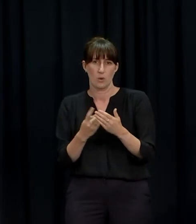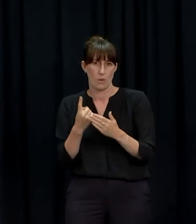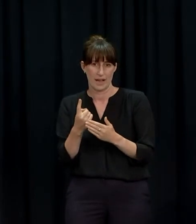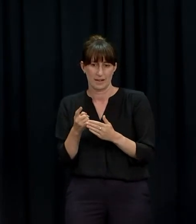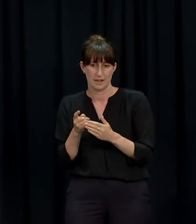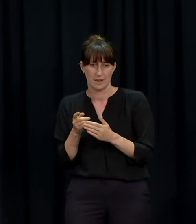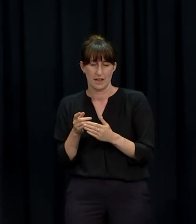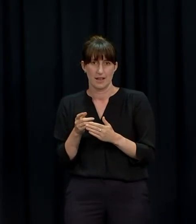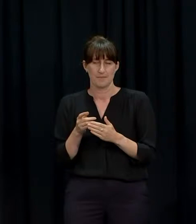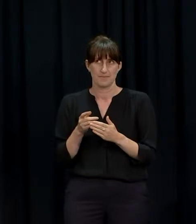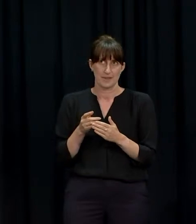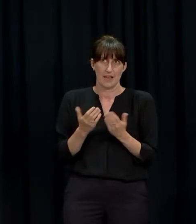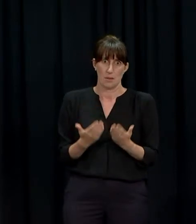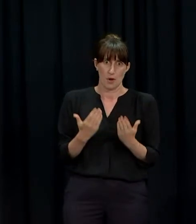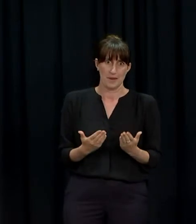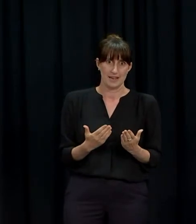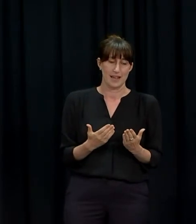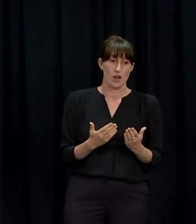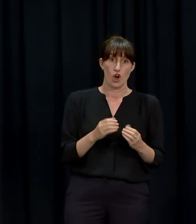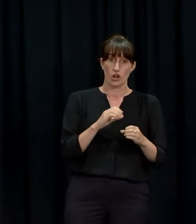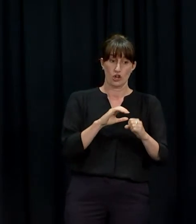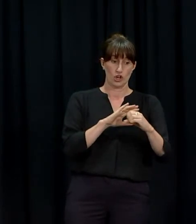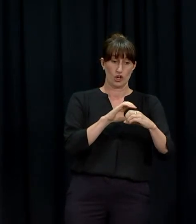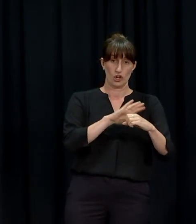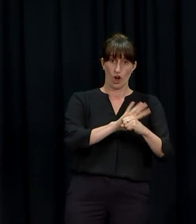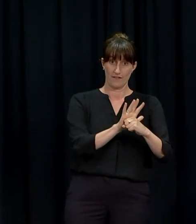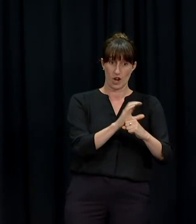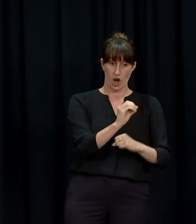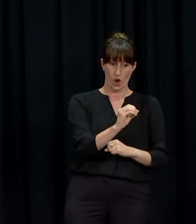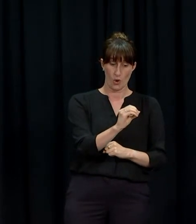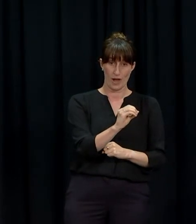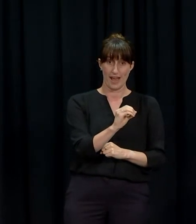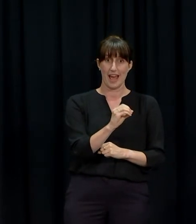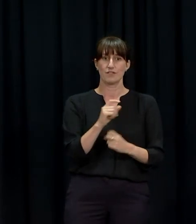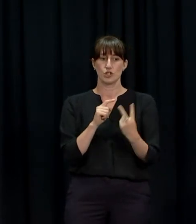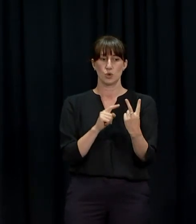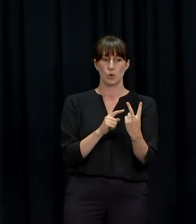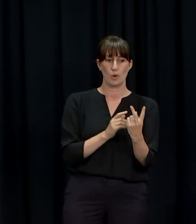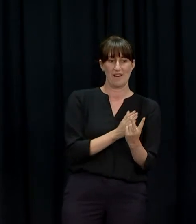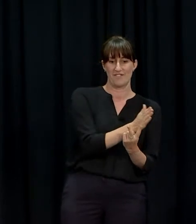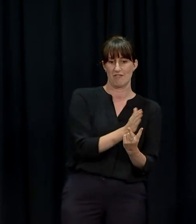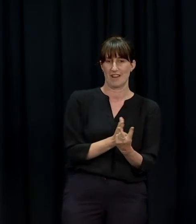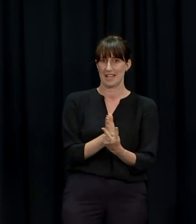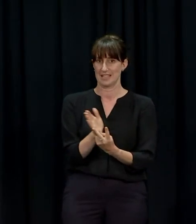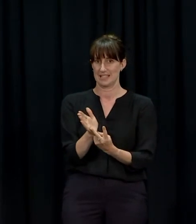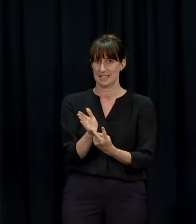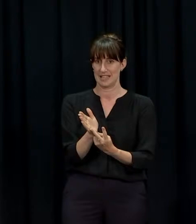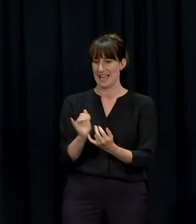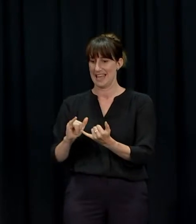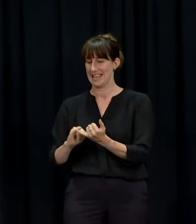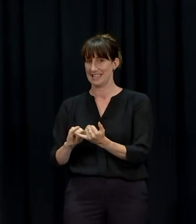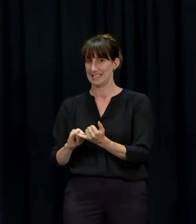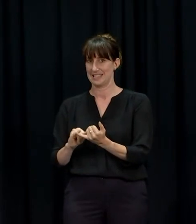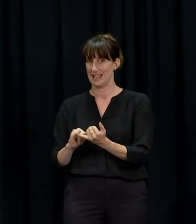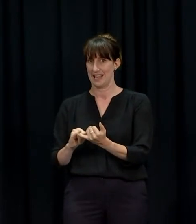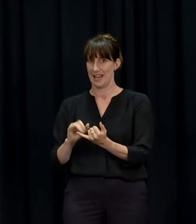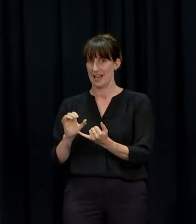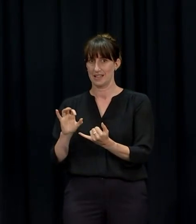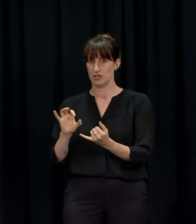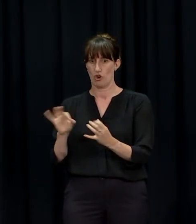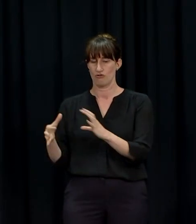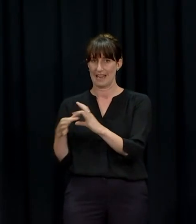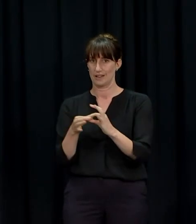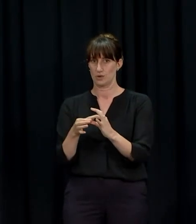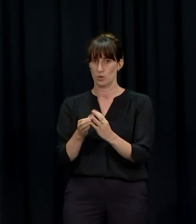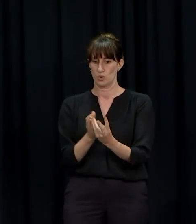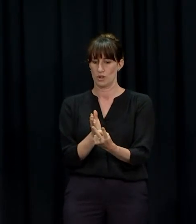variants of Omicron, BA1 and BA2, and S gene dropout doesn't occur with BA2, and the latter is the one that is